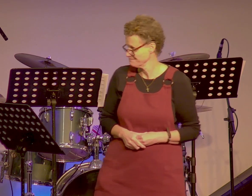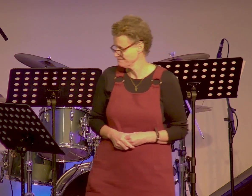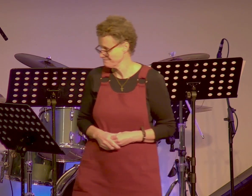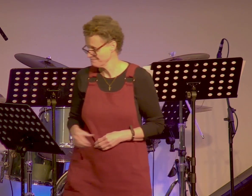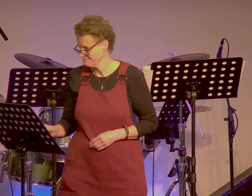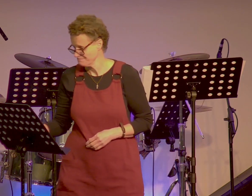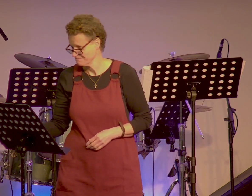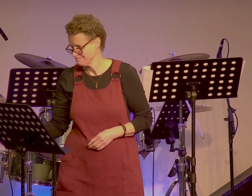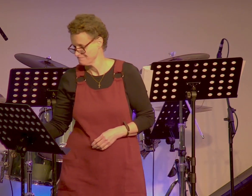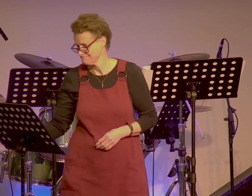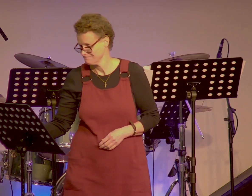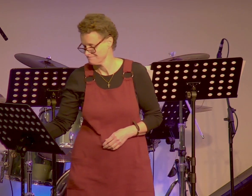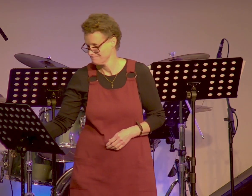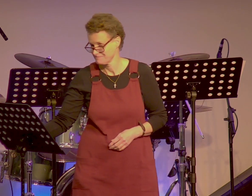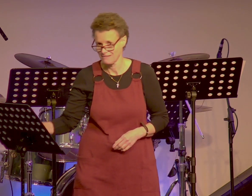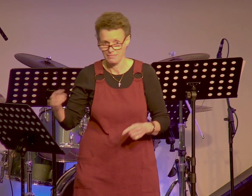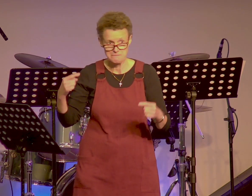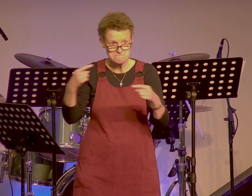other rather than looking at God.